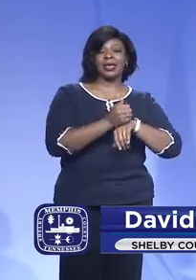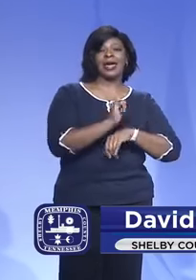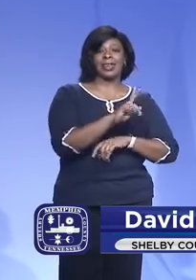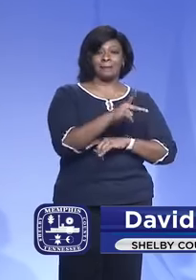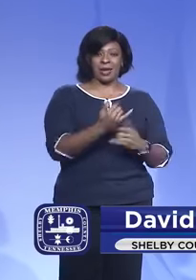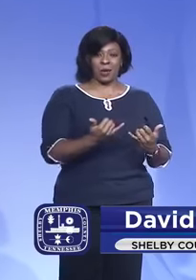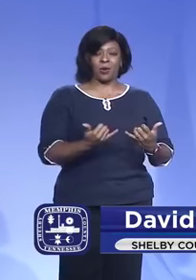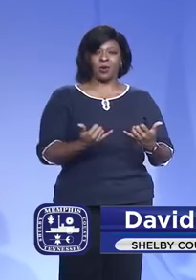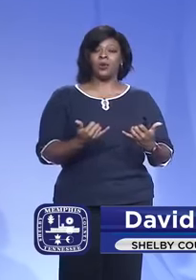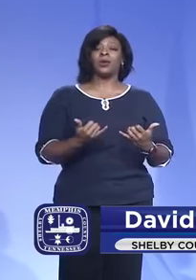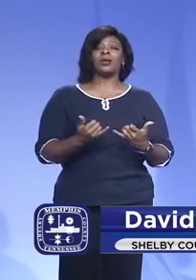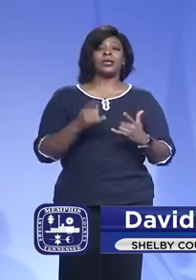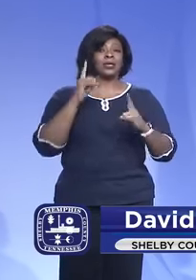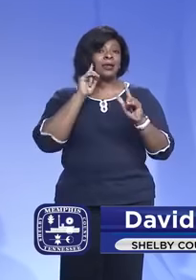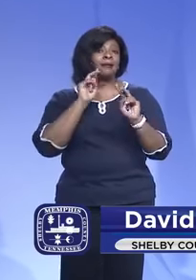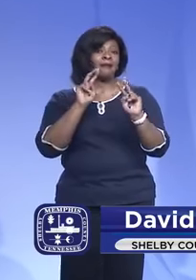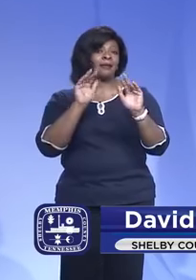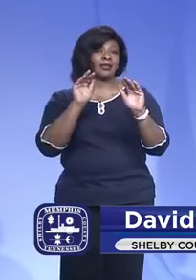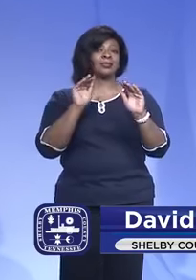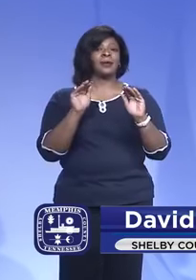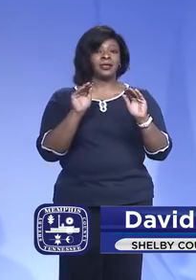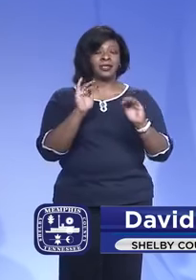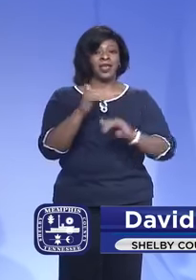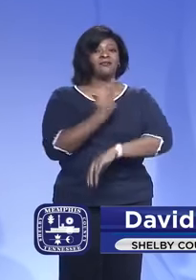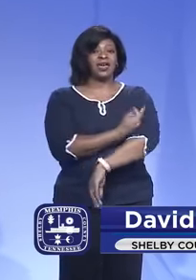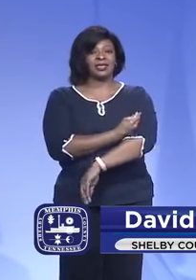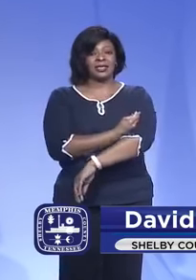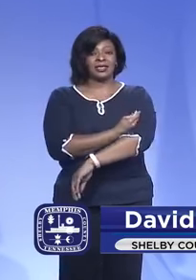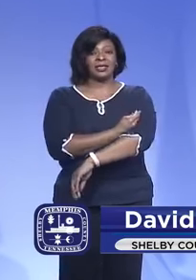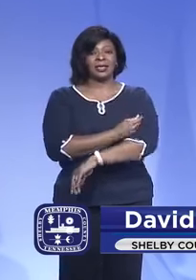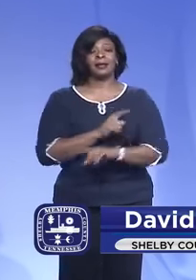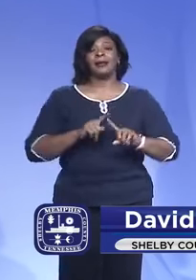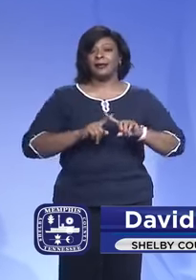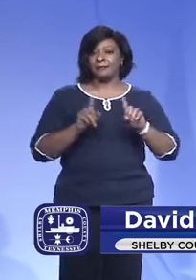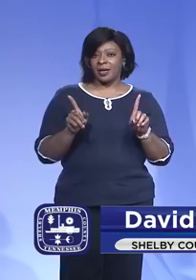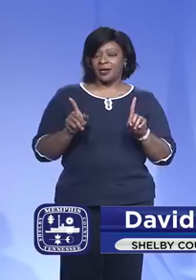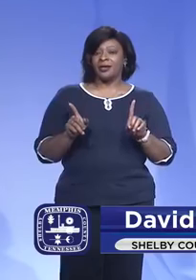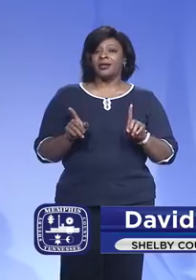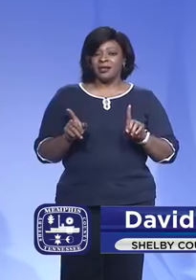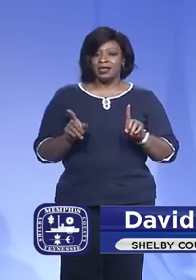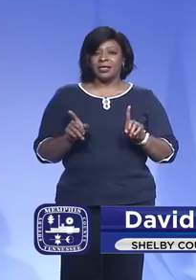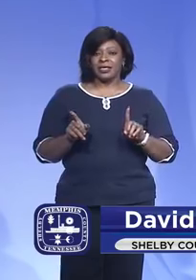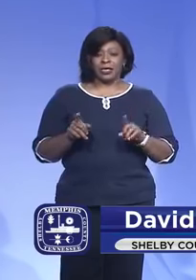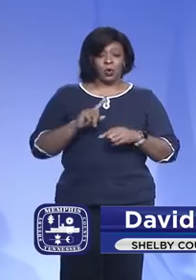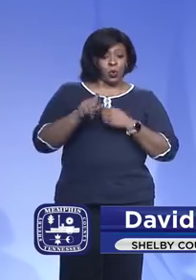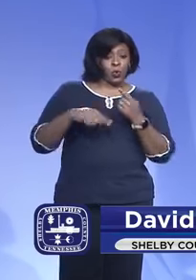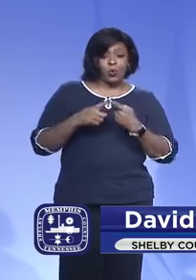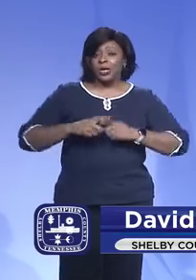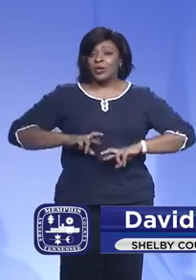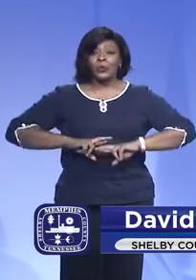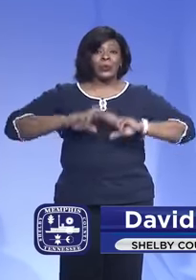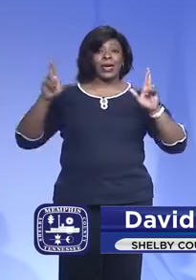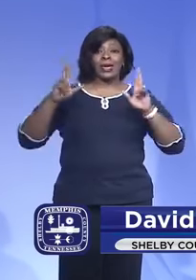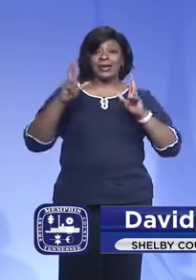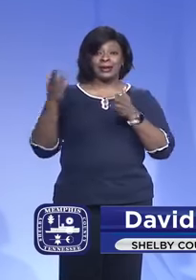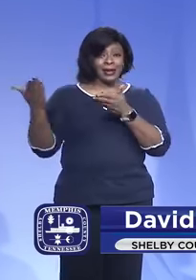now in anticipation of vaccine. But in terms of when would it come,